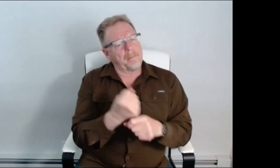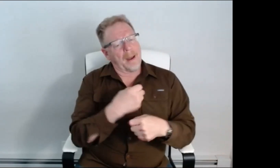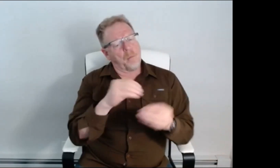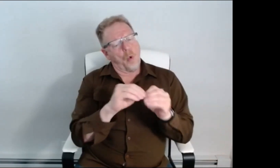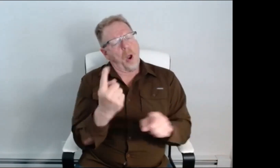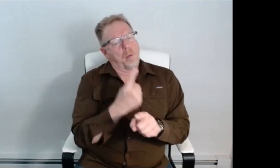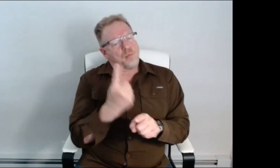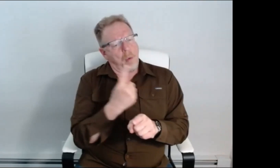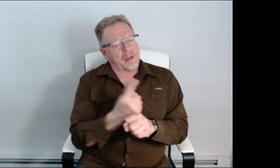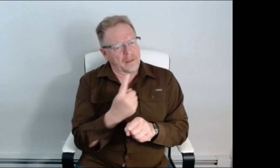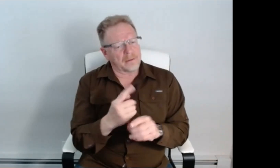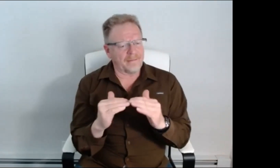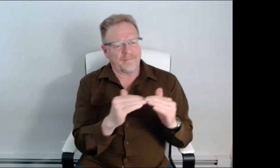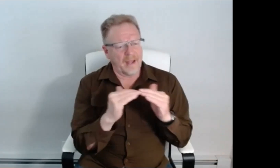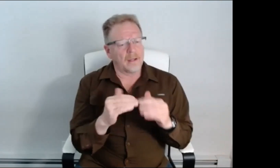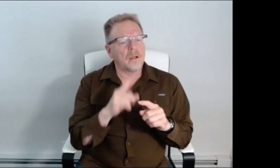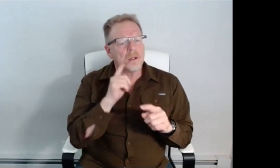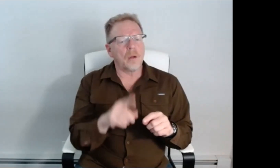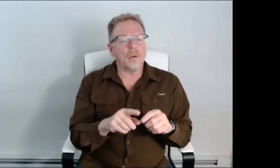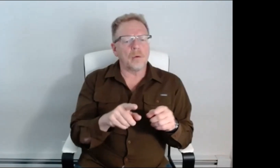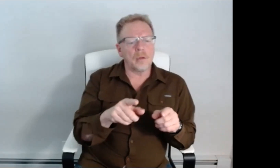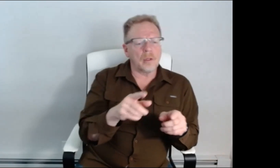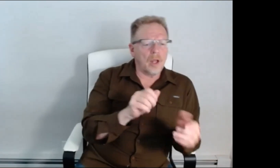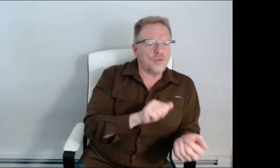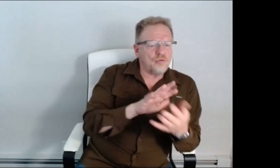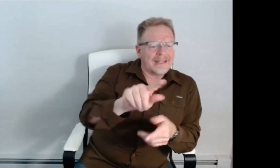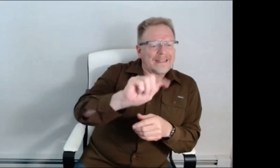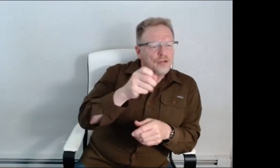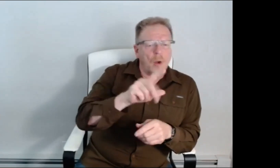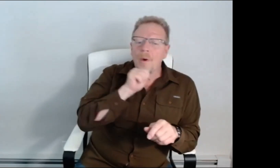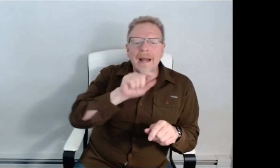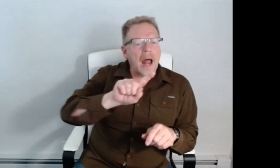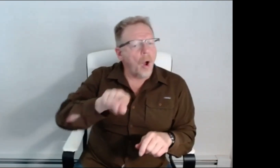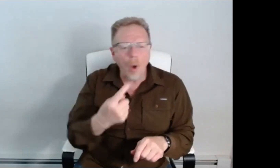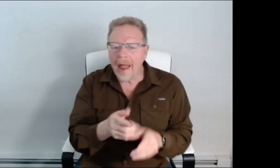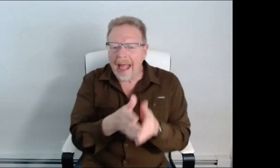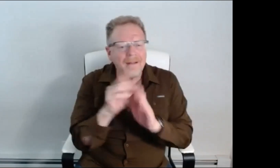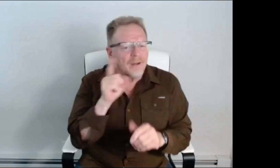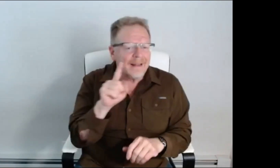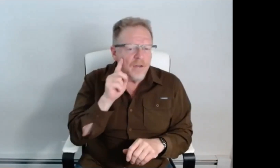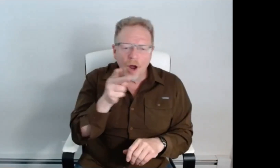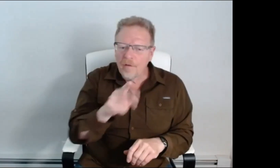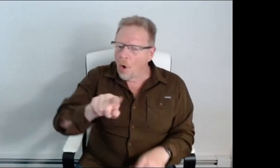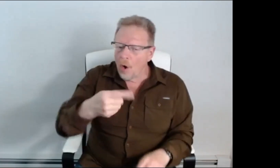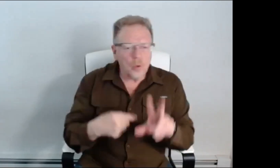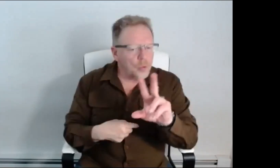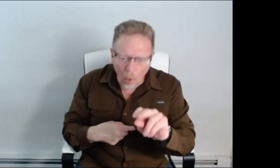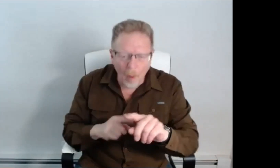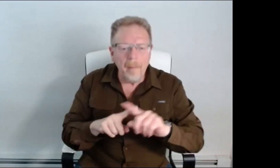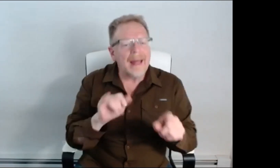would speak to Teresa's issue, that we're not just asking for deaf and hard of hearing, but it is Deaf